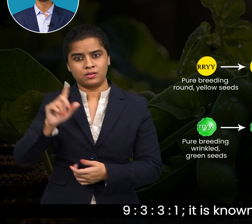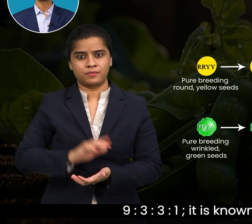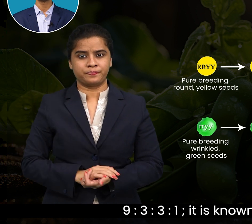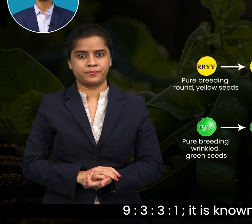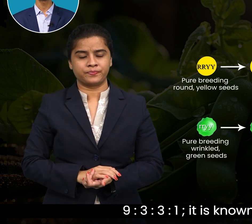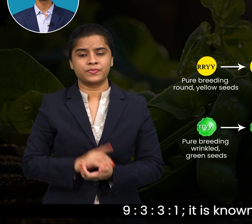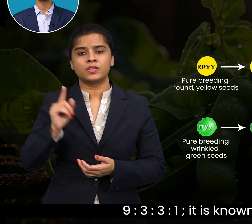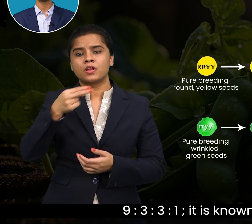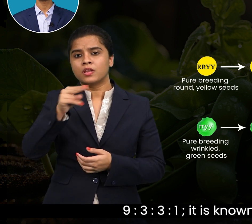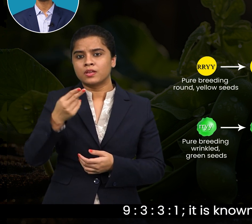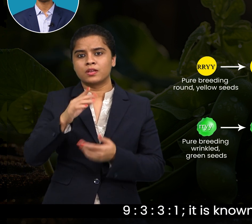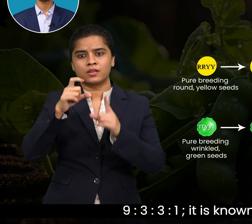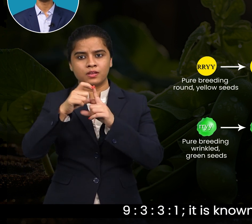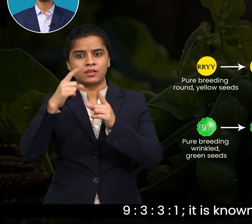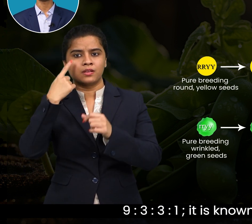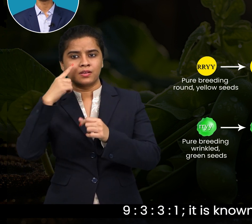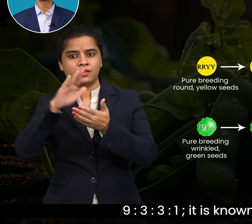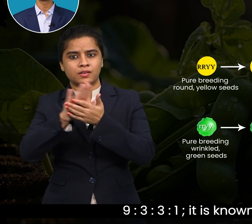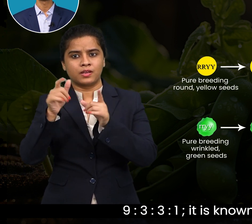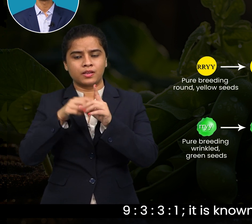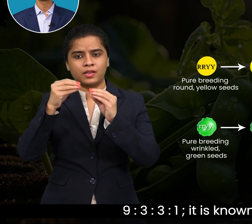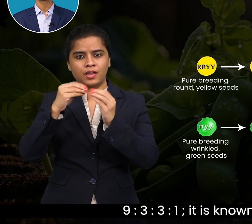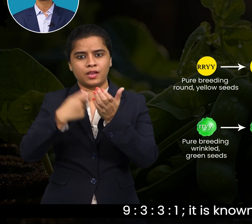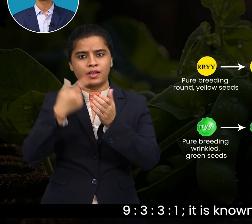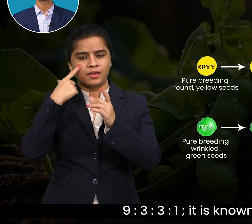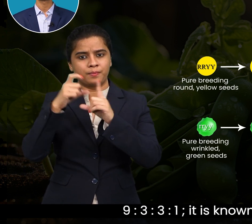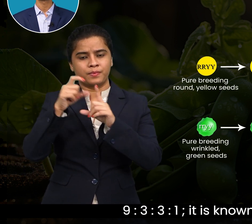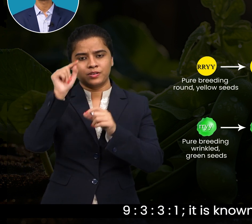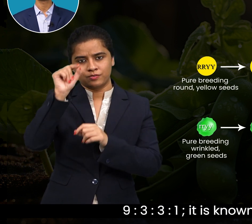9:3:3:1. It is known as the dihybrid ratio.